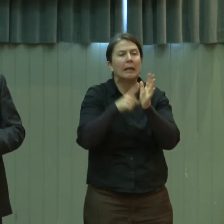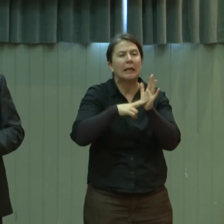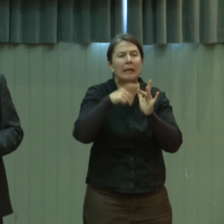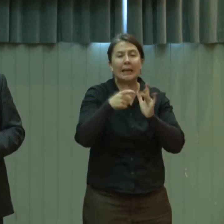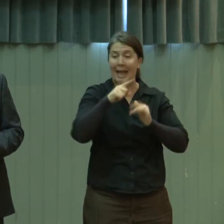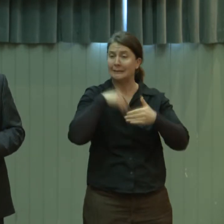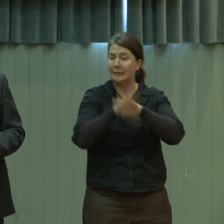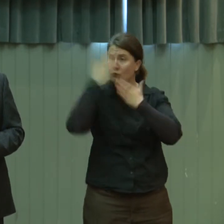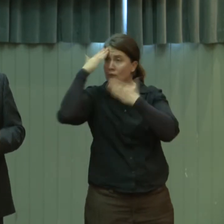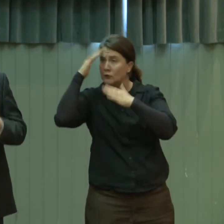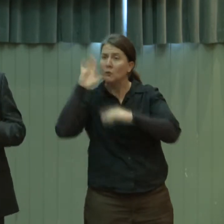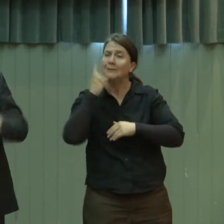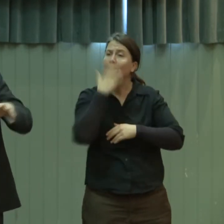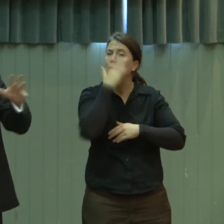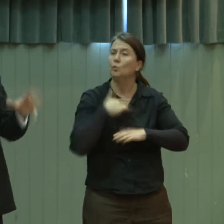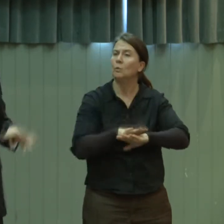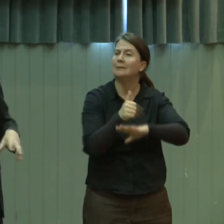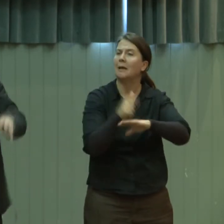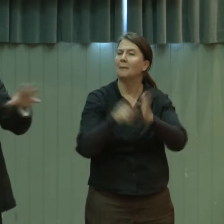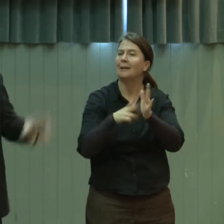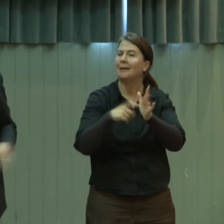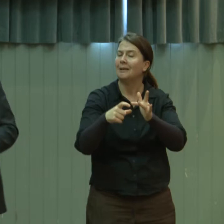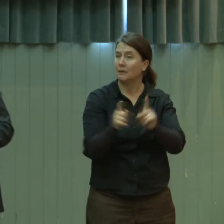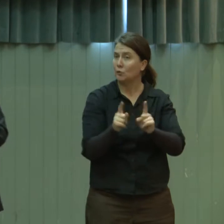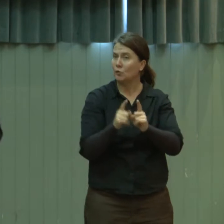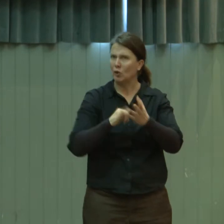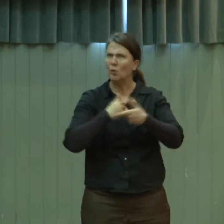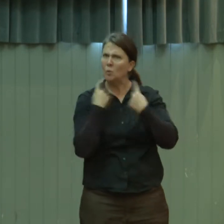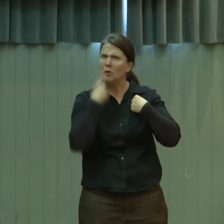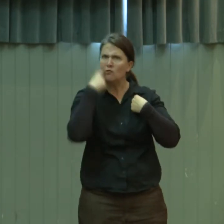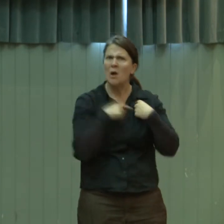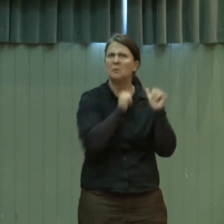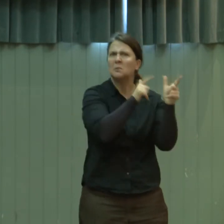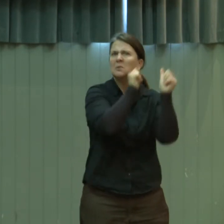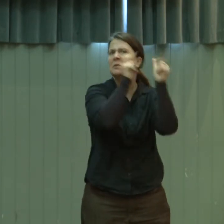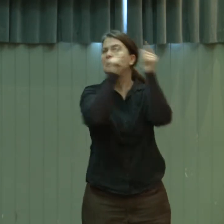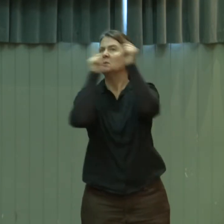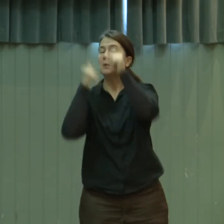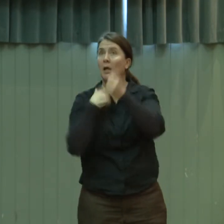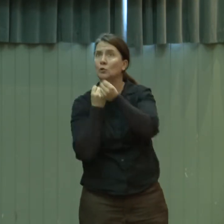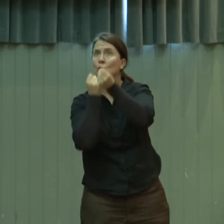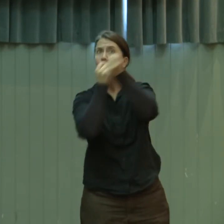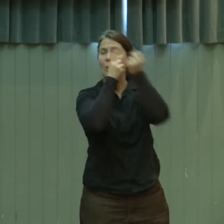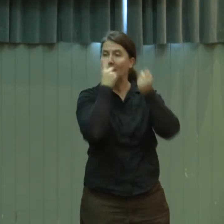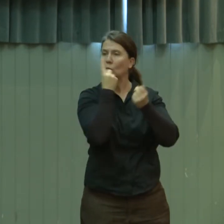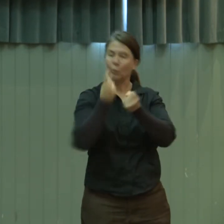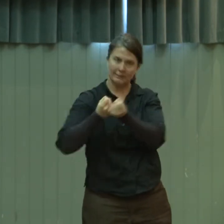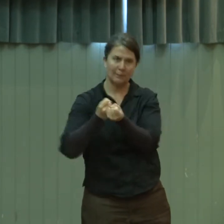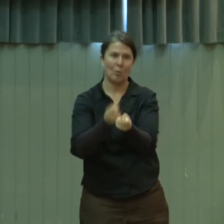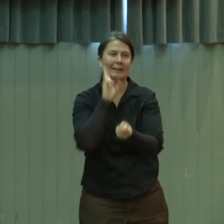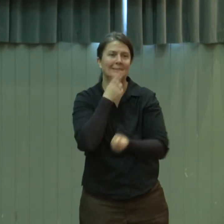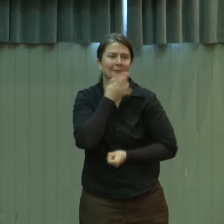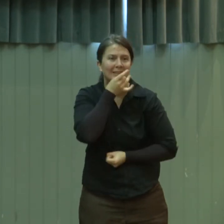and do clinics there too. So we're trying to get out there and support people who are supporting deaf kids.